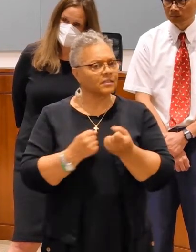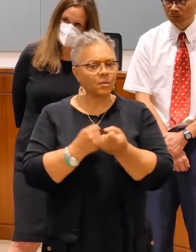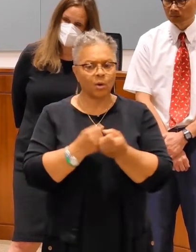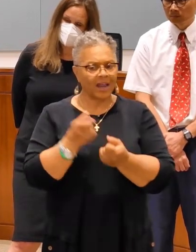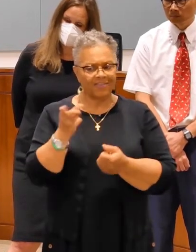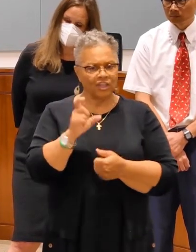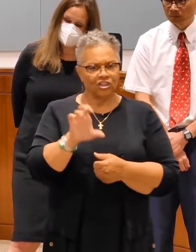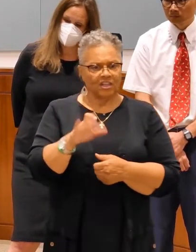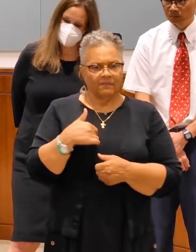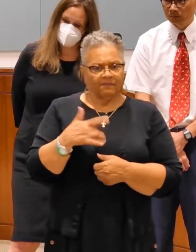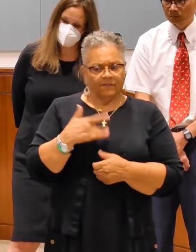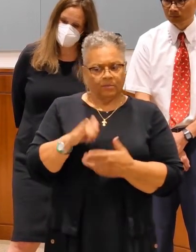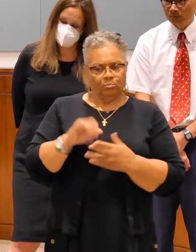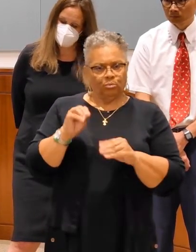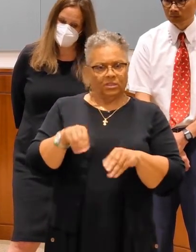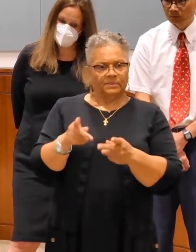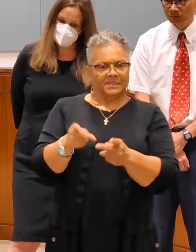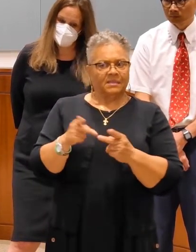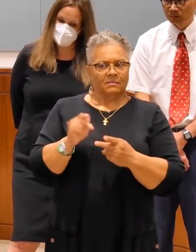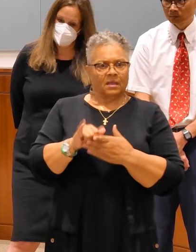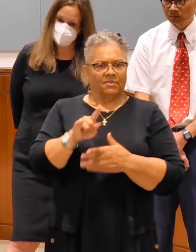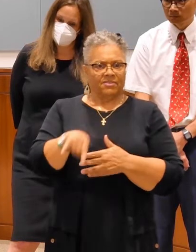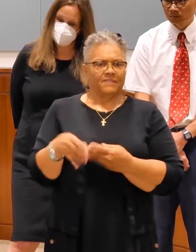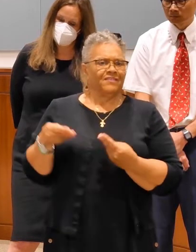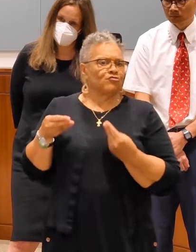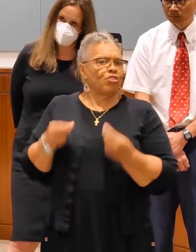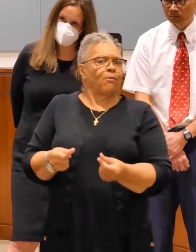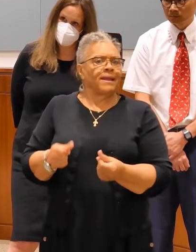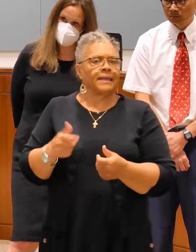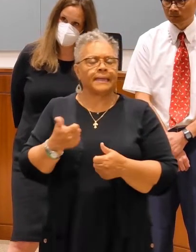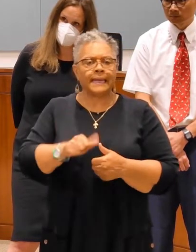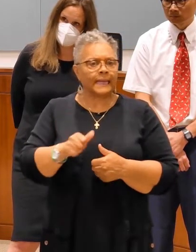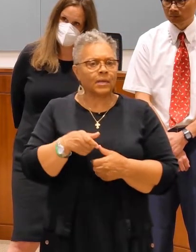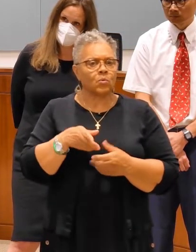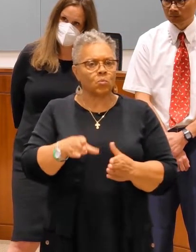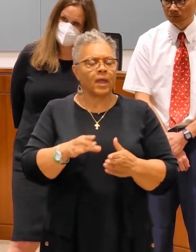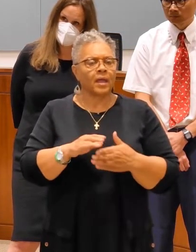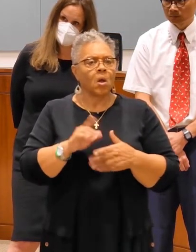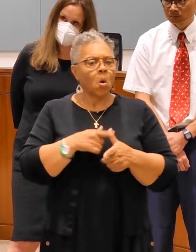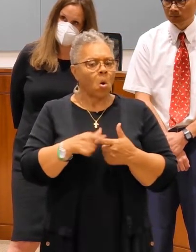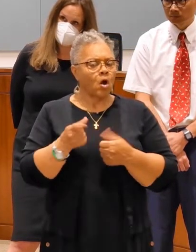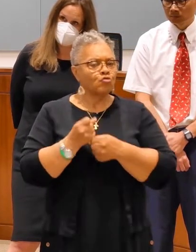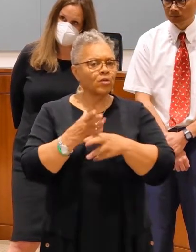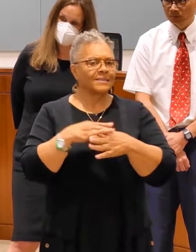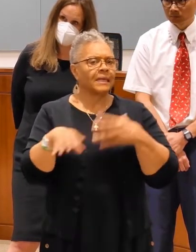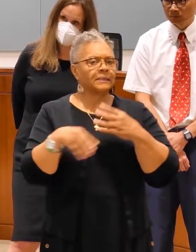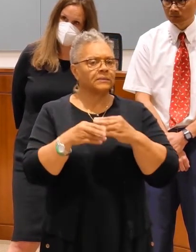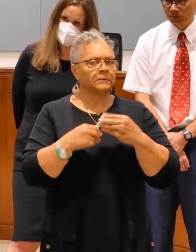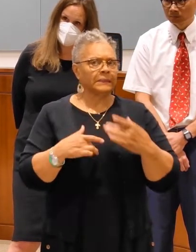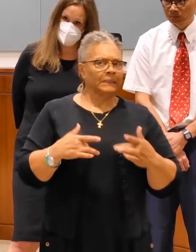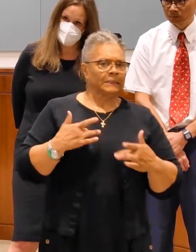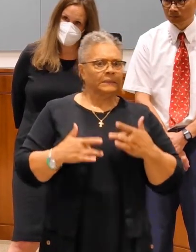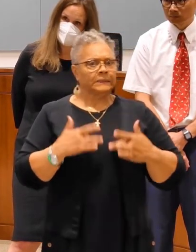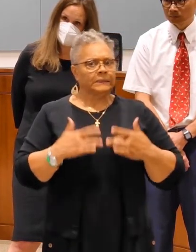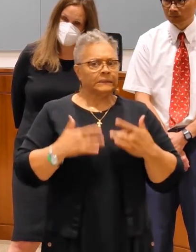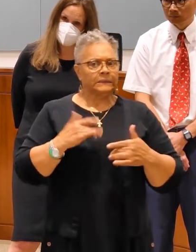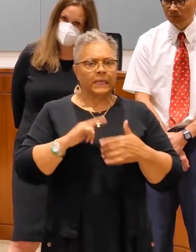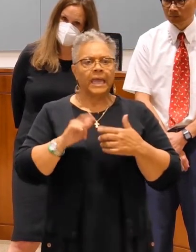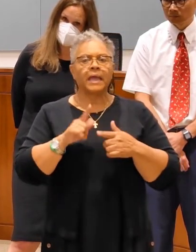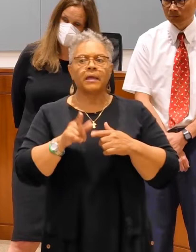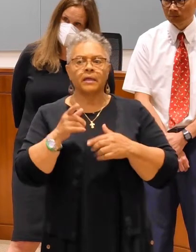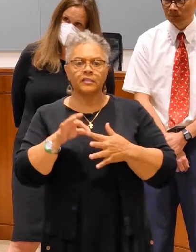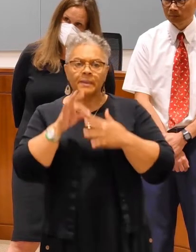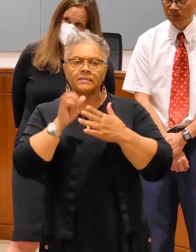be put in a position where that is threatened in any way or creates additional anxiety, particularly as I had